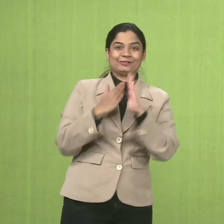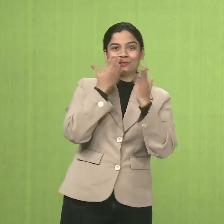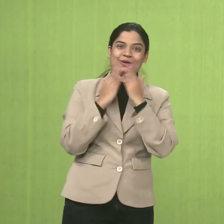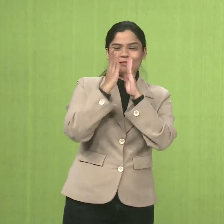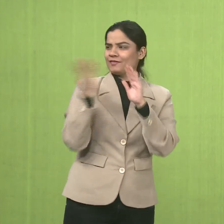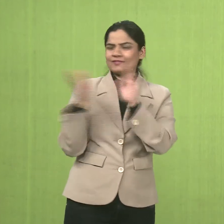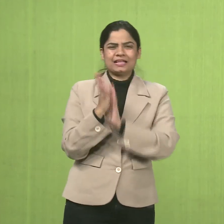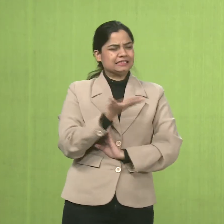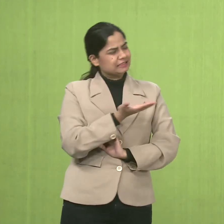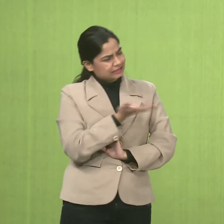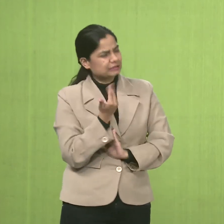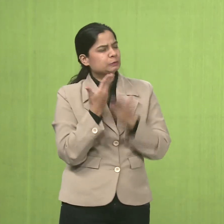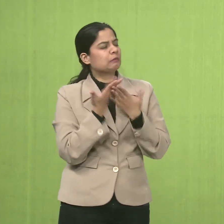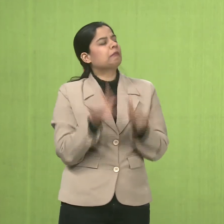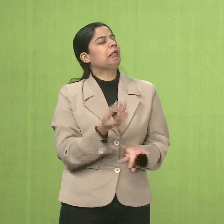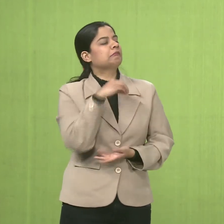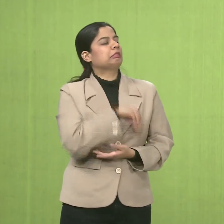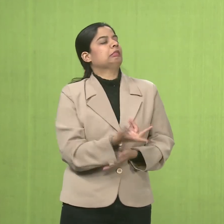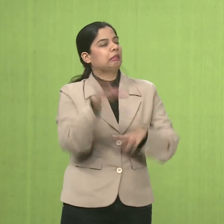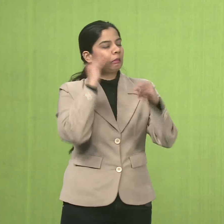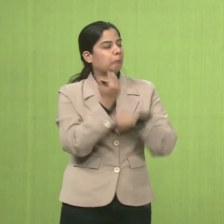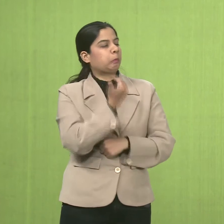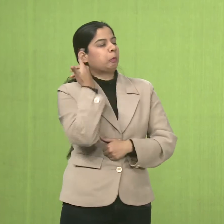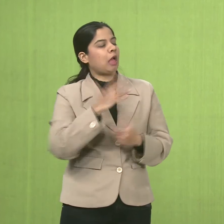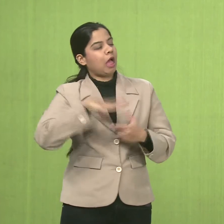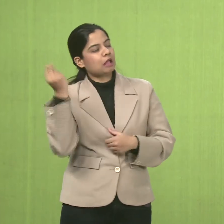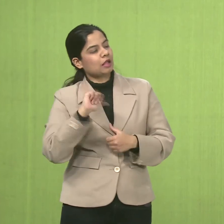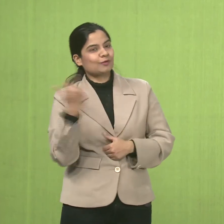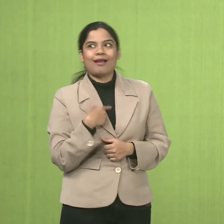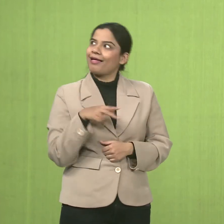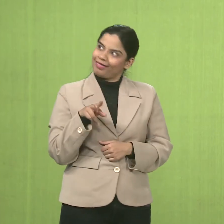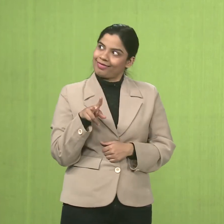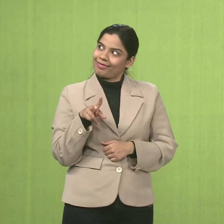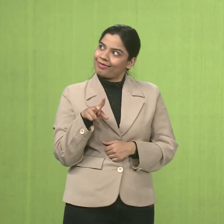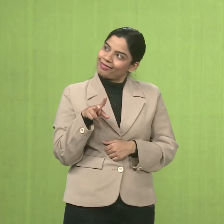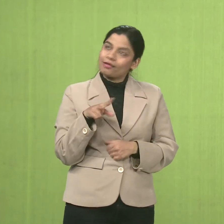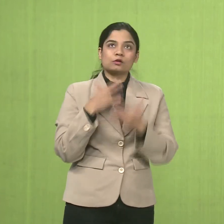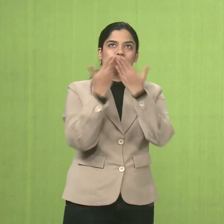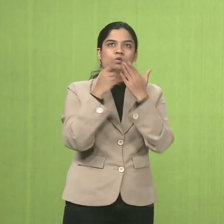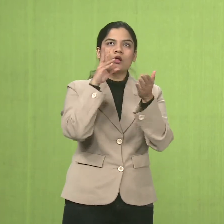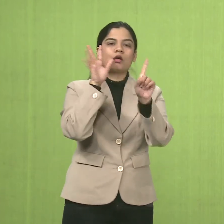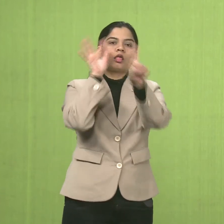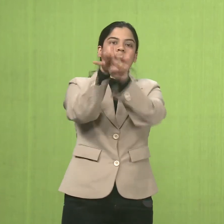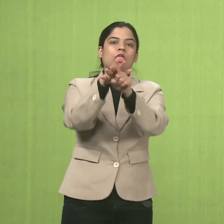Bunking school, instead of going to school, going out and going to parties, etc., and enjoying outside.